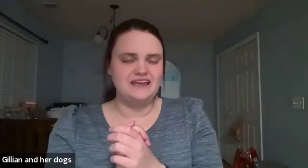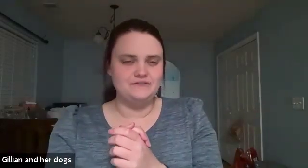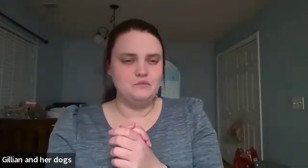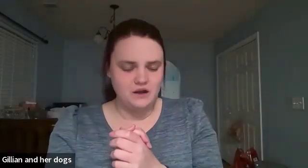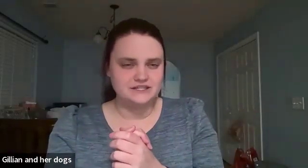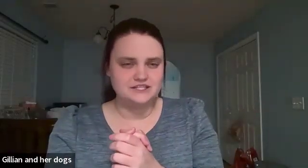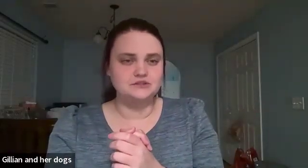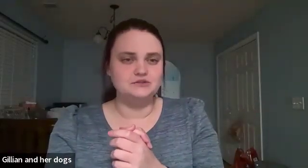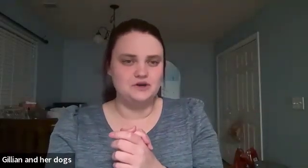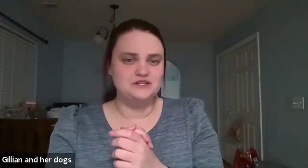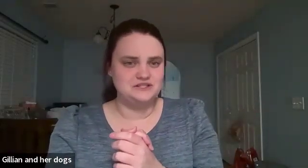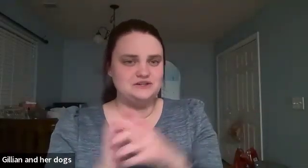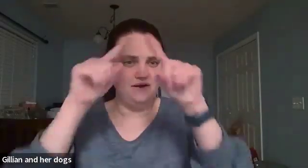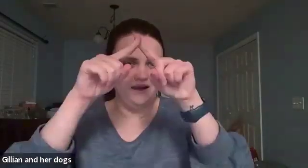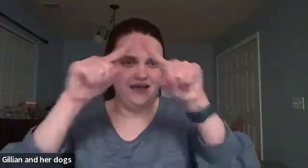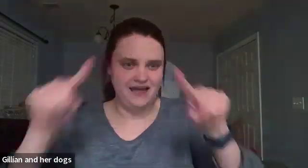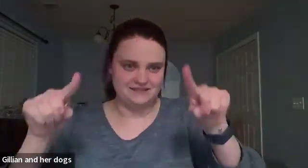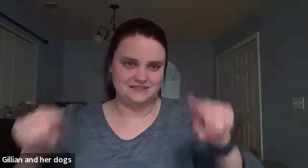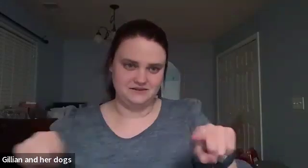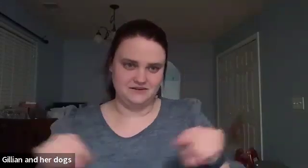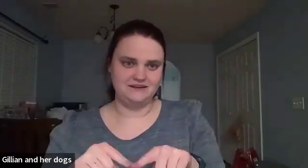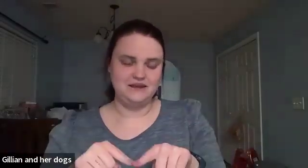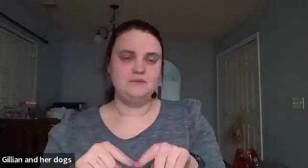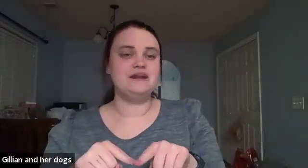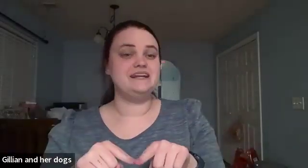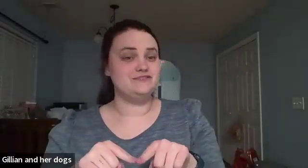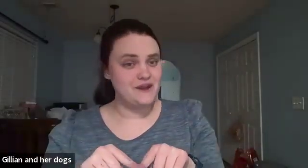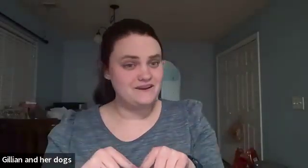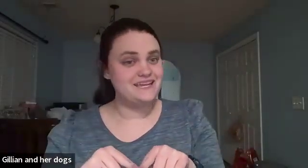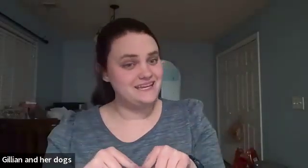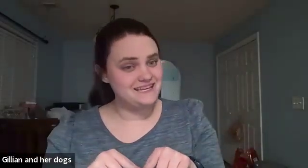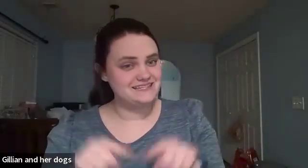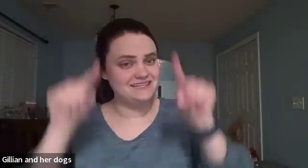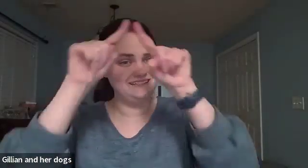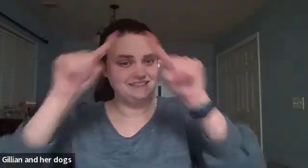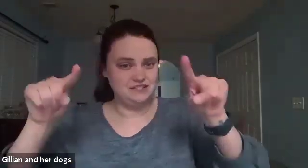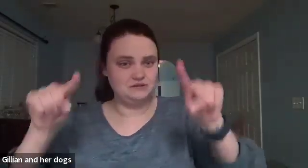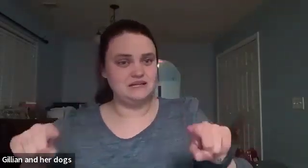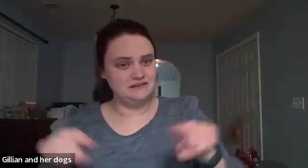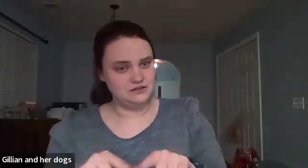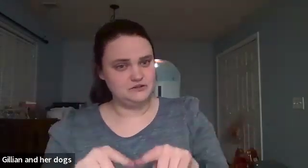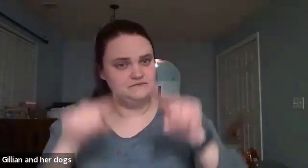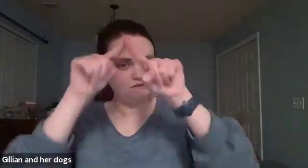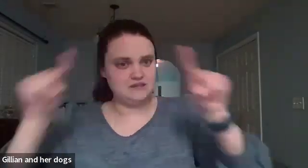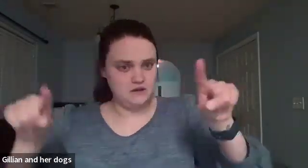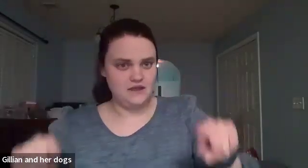if you wanted to, you could do a hexagon, but it is very easy to get a little confusing on